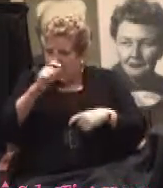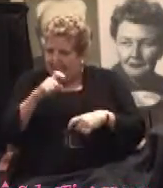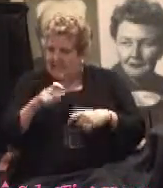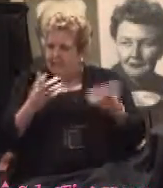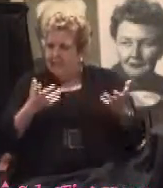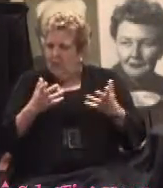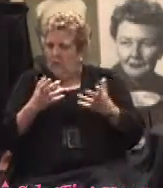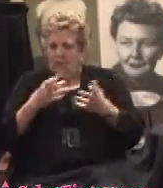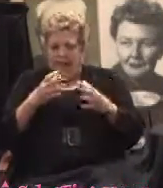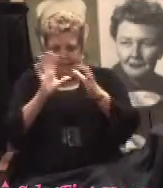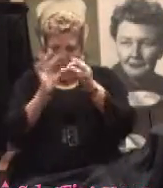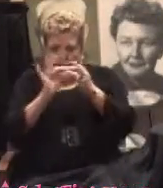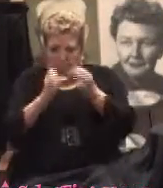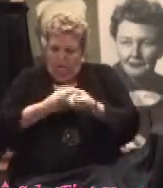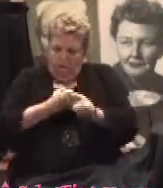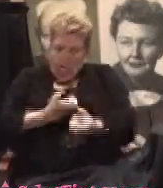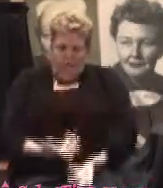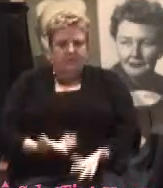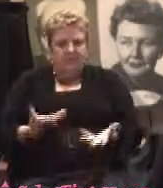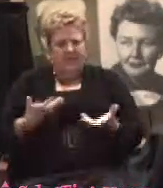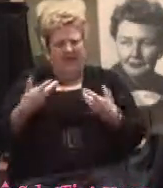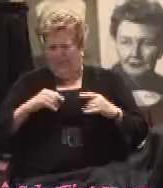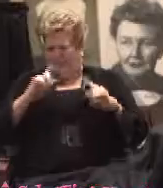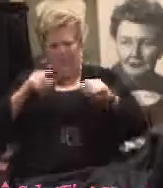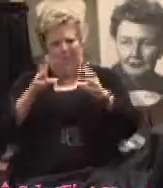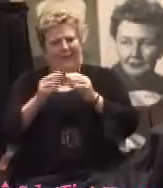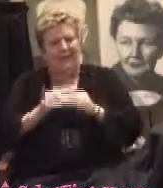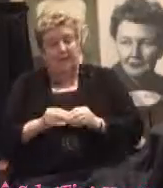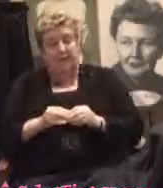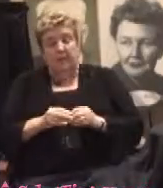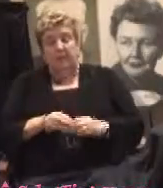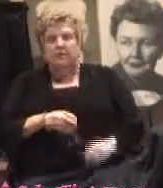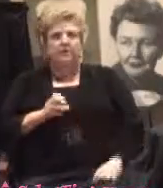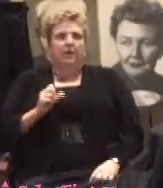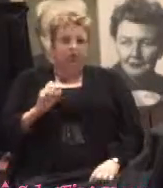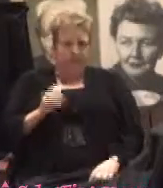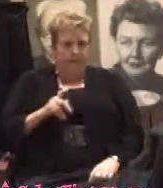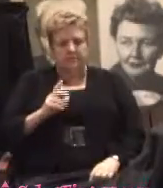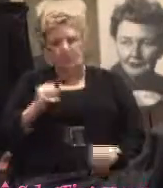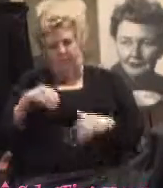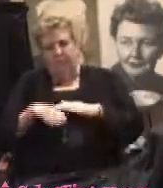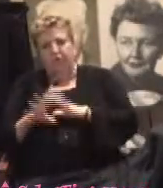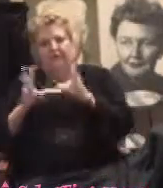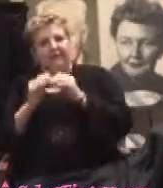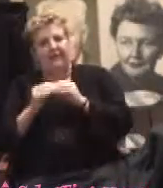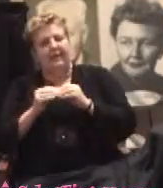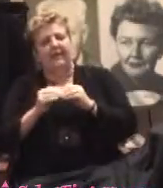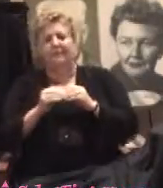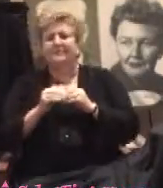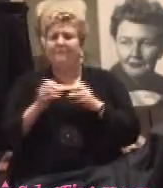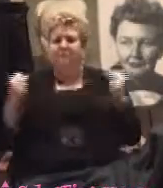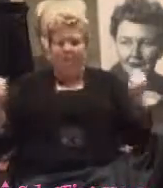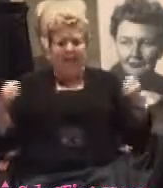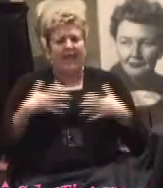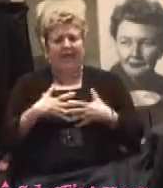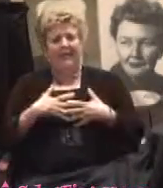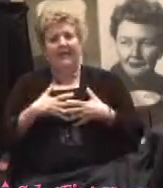I don't want to go to a meeting. But I went into the meeting and I was afraid. And if you're in your first year, you know, I don't know what you're feeling, but I felt